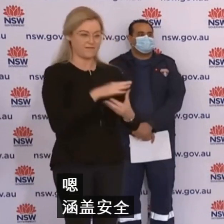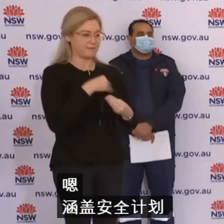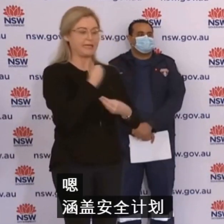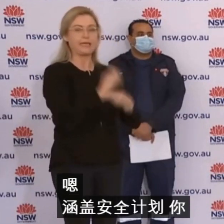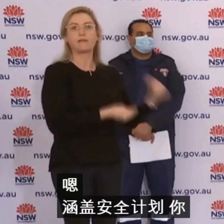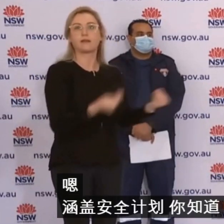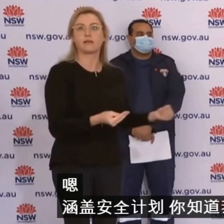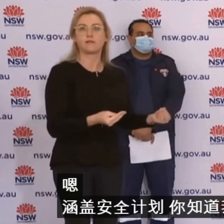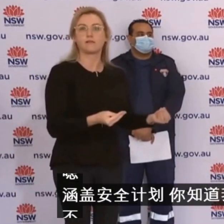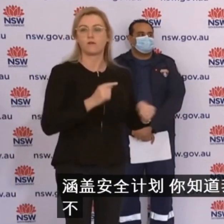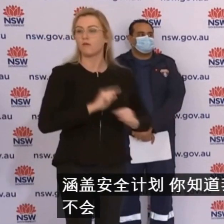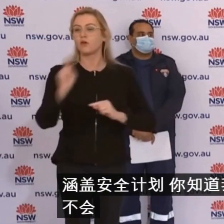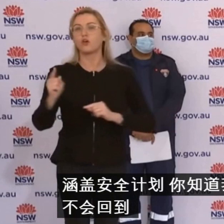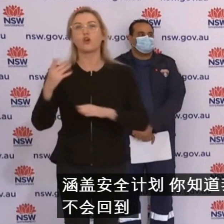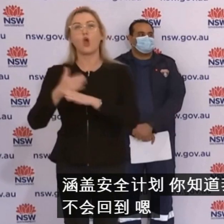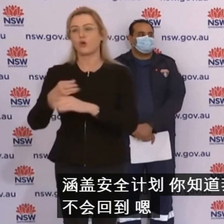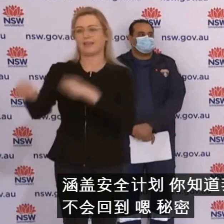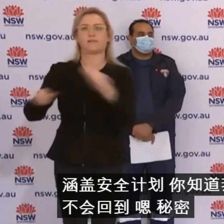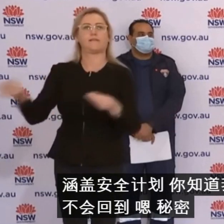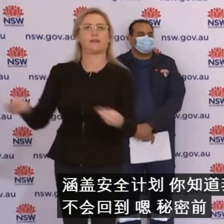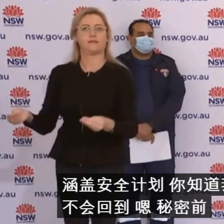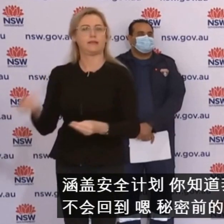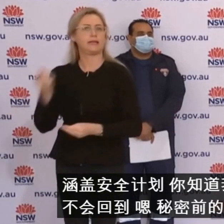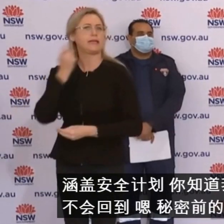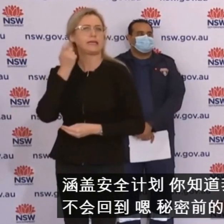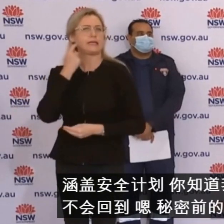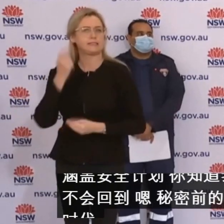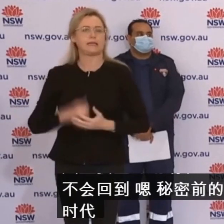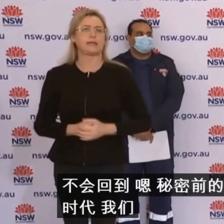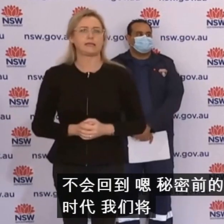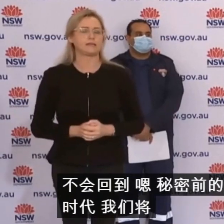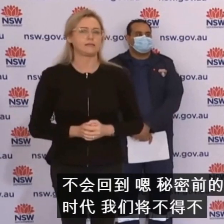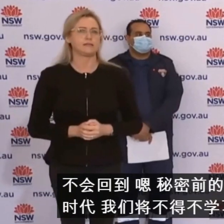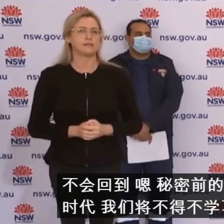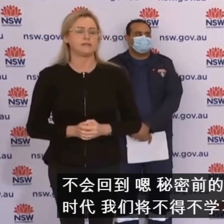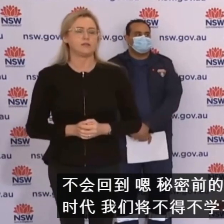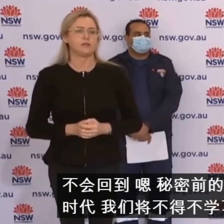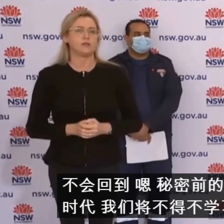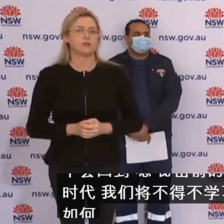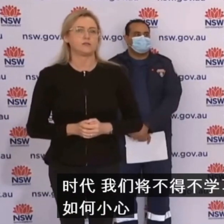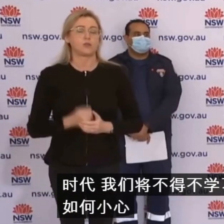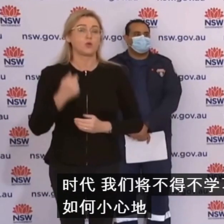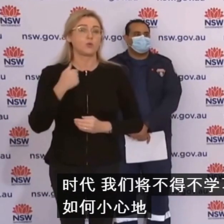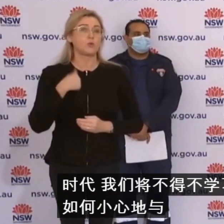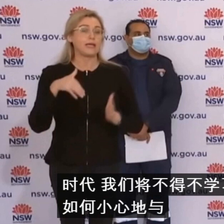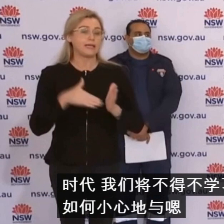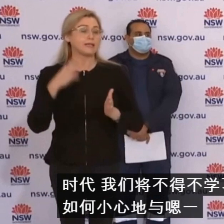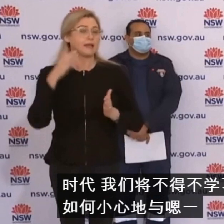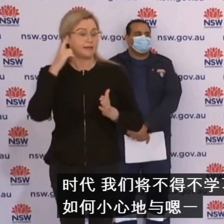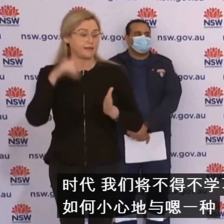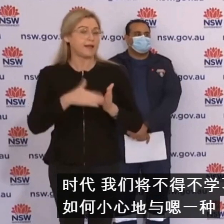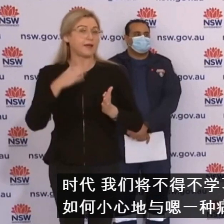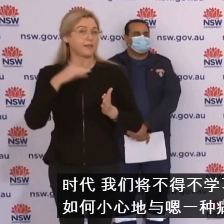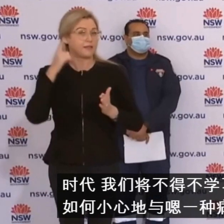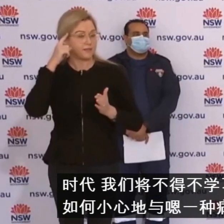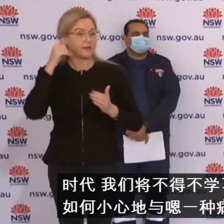COVID safe plans. You know, we're not going to be going back to pre-COVID times. We're going to have to learn how to carefully live